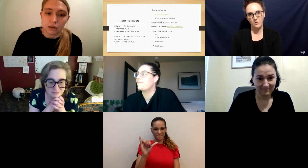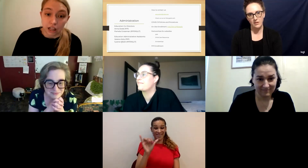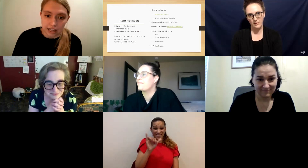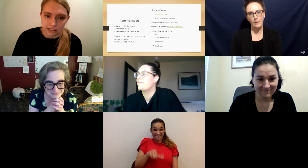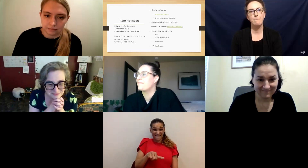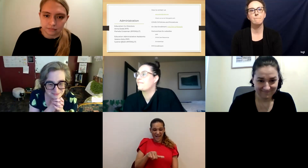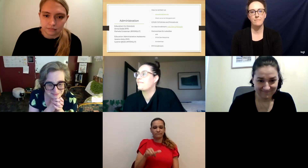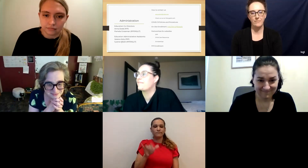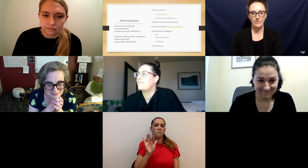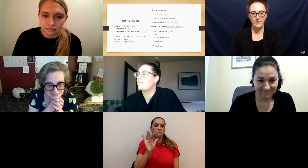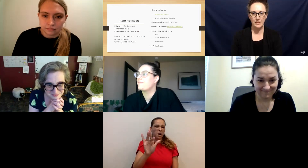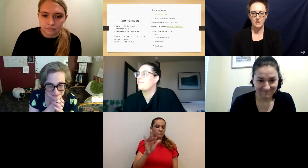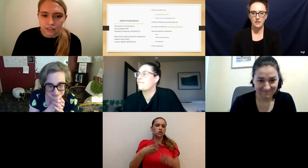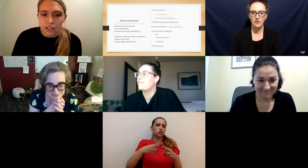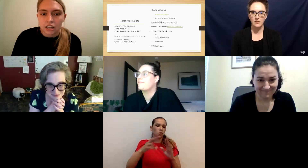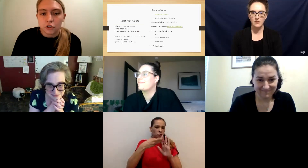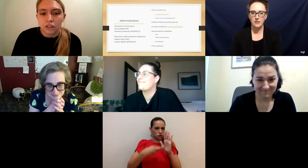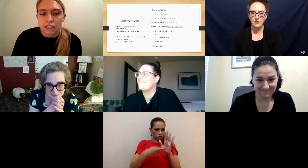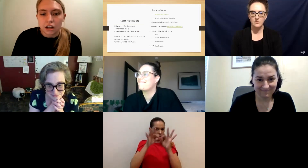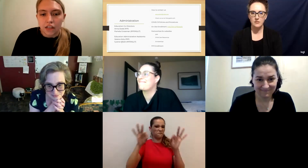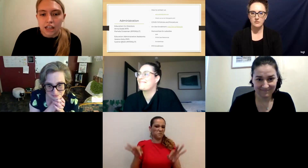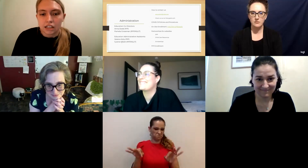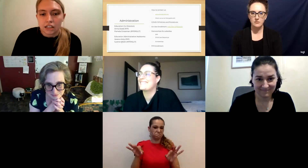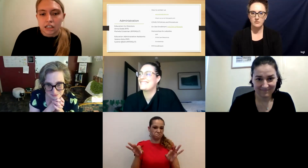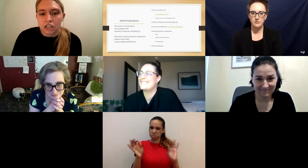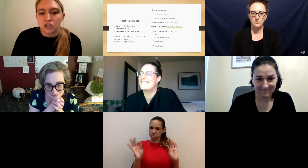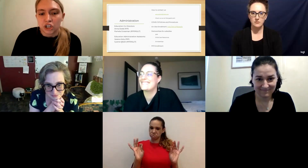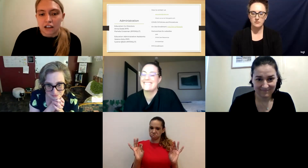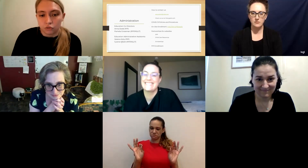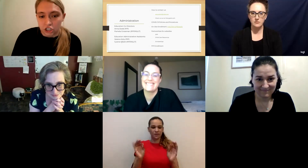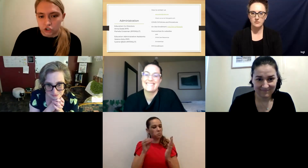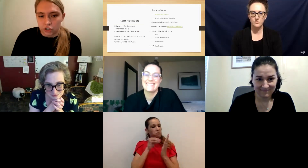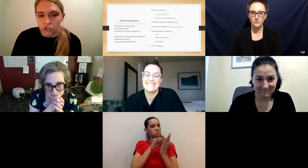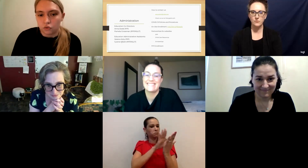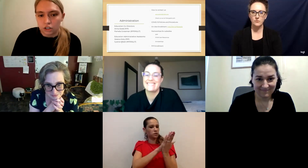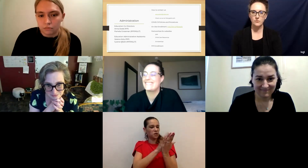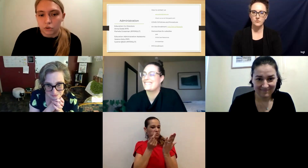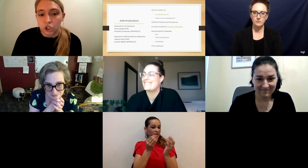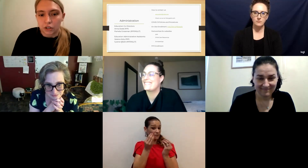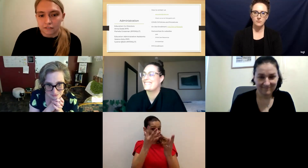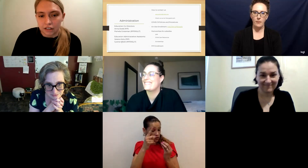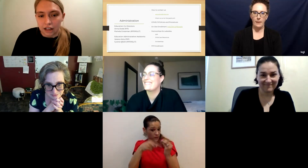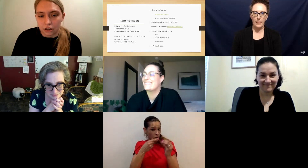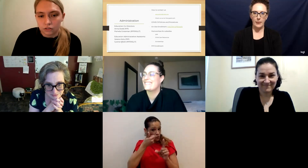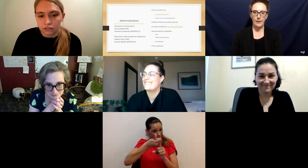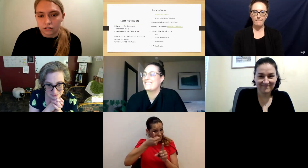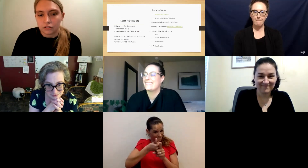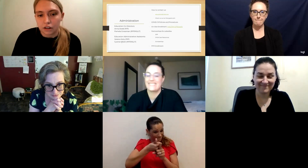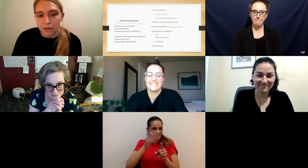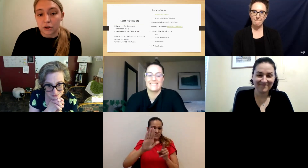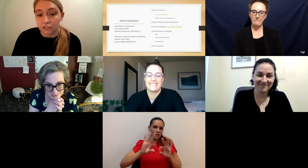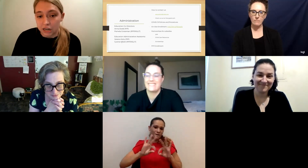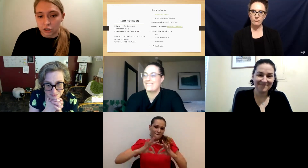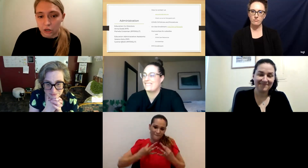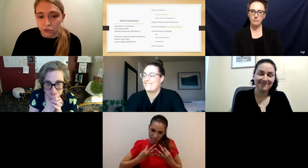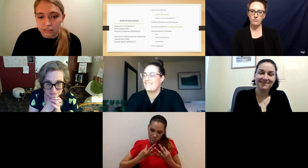http://bit.ly/RFPAPPLY apply. If you click on that, it should have a registration form, which you can fill out